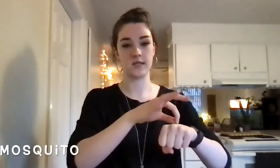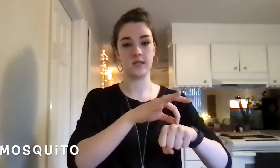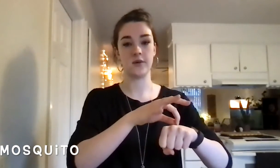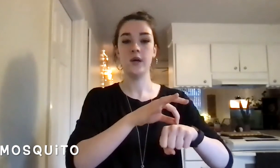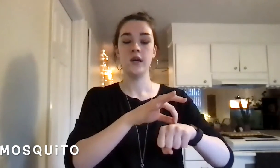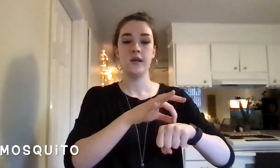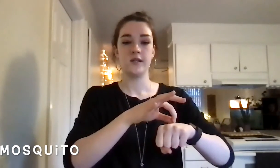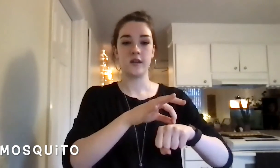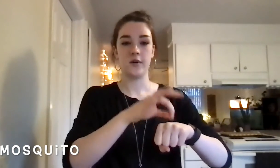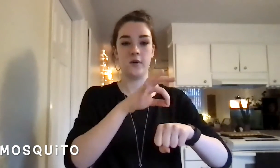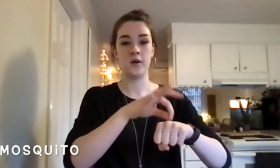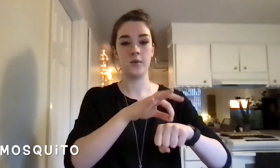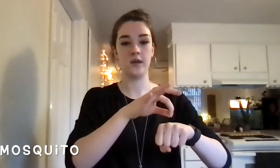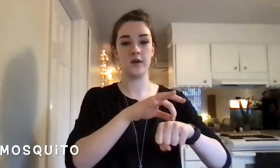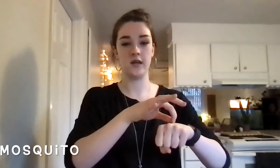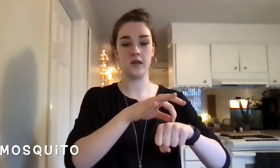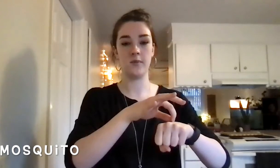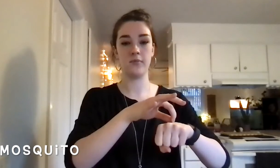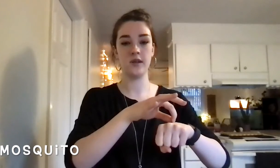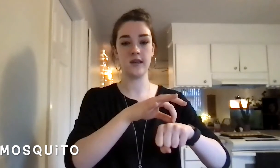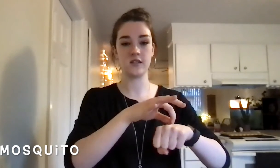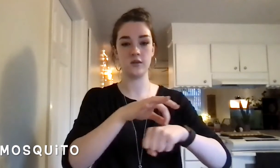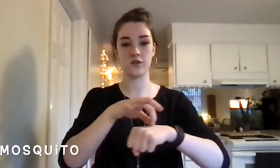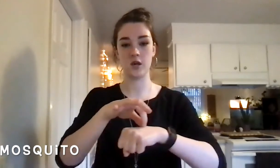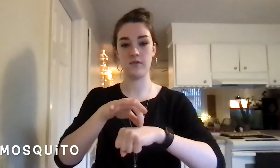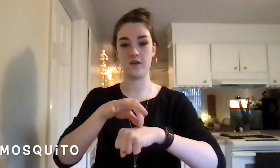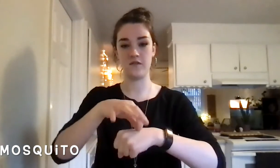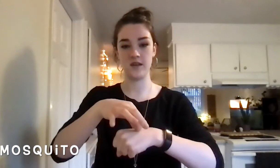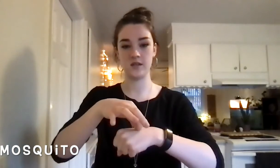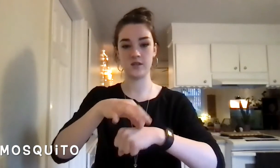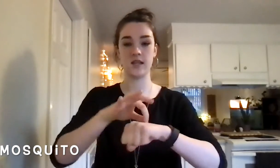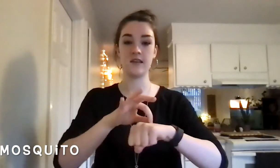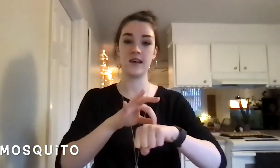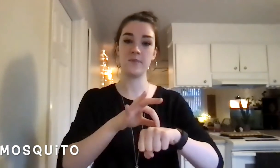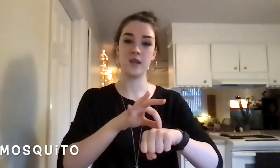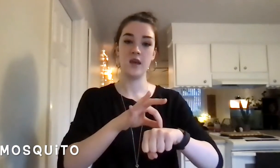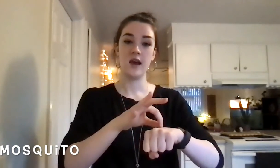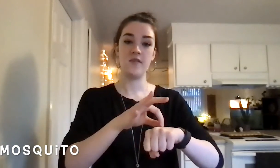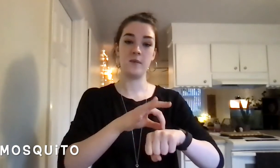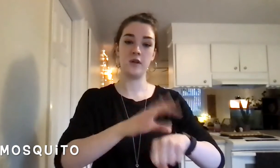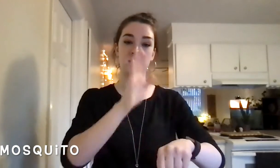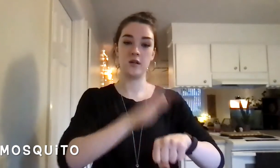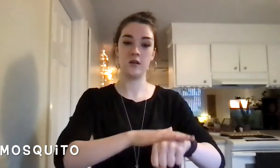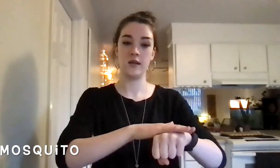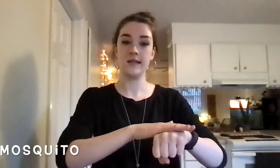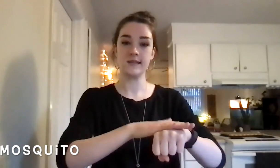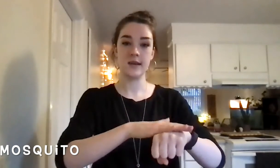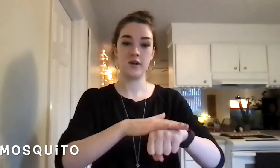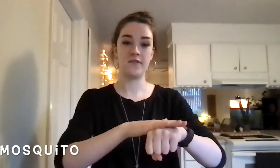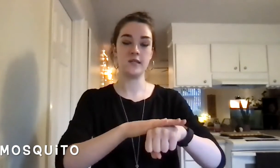mosquito. So we are going to bring that to the top of our fist just like that. And then we're going to slap our fists